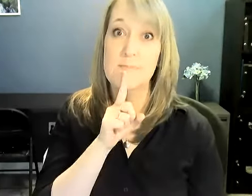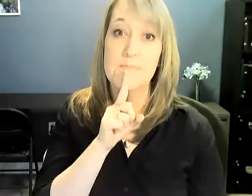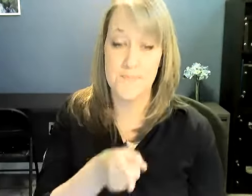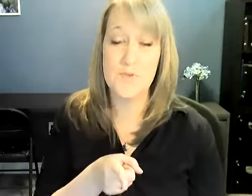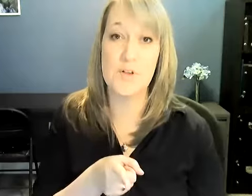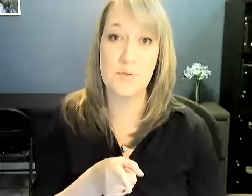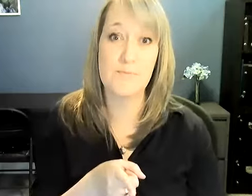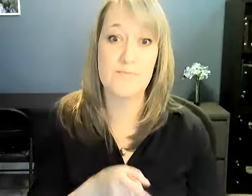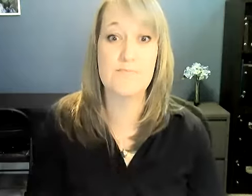True.